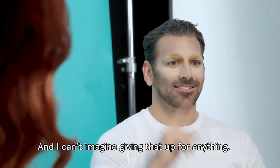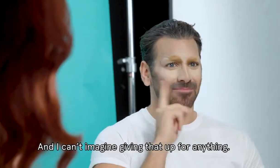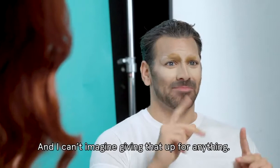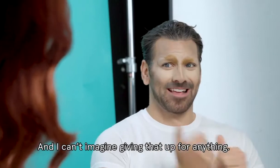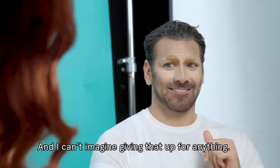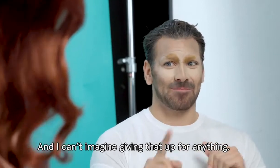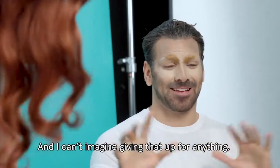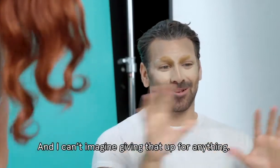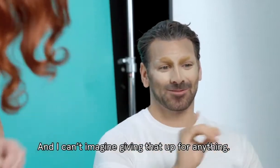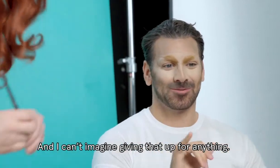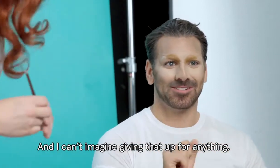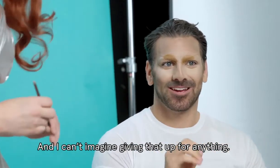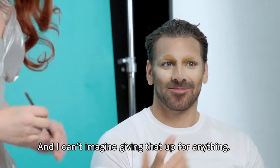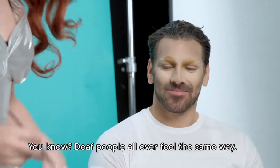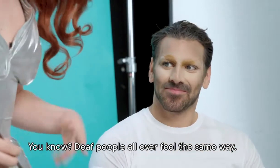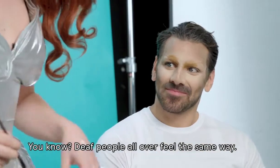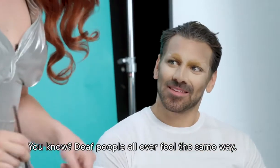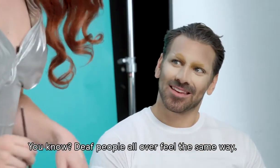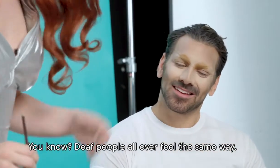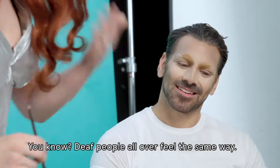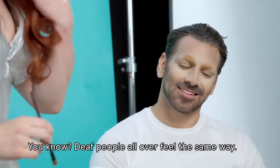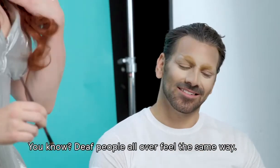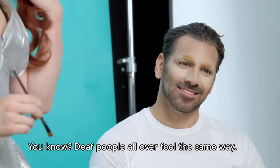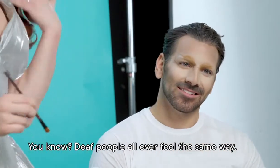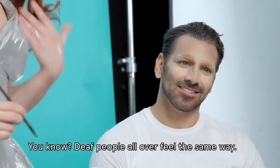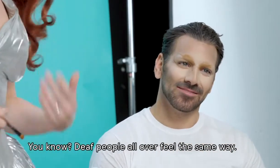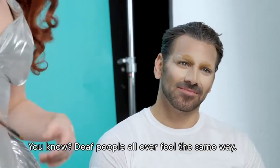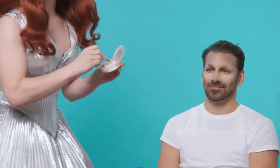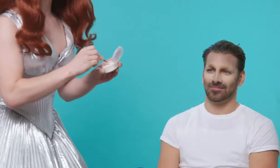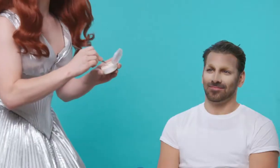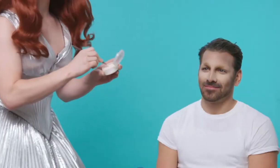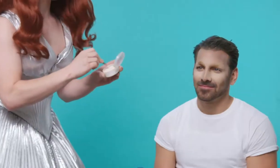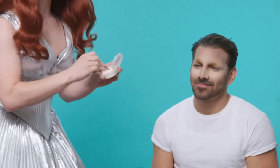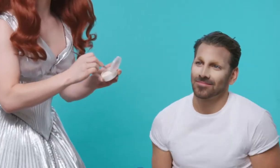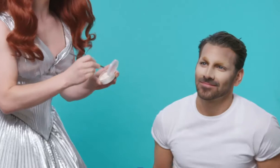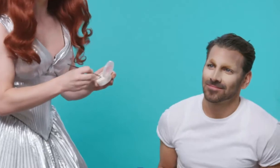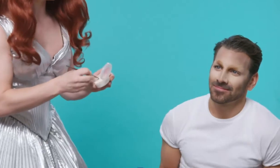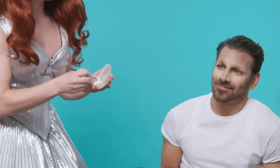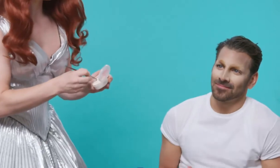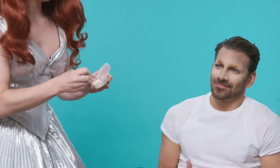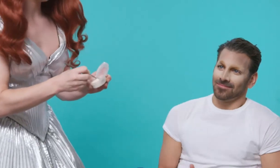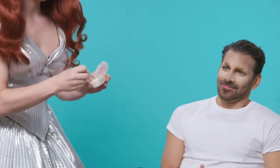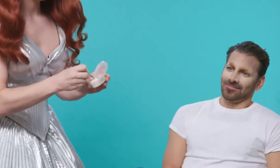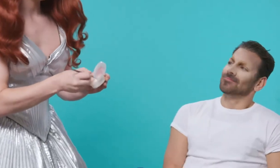imagine giving that up for anything. You know, deaf people all over feel the same way. I grew up Jewish